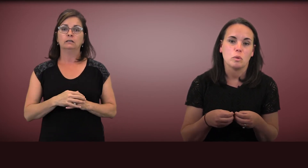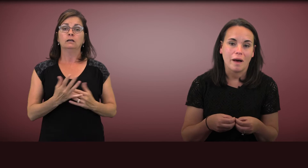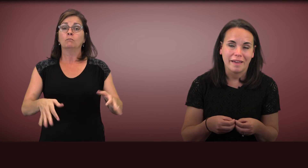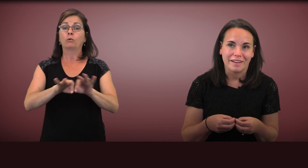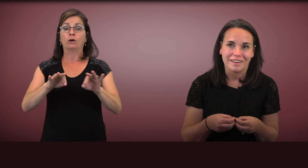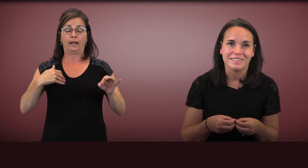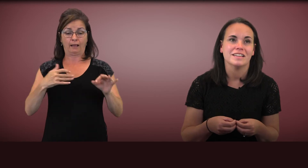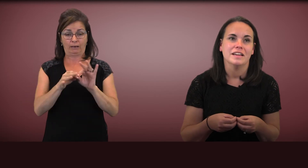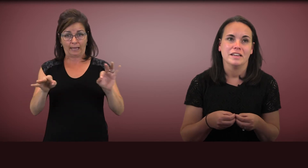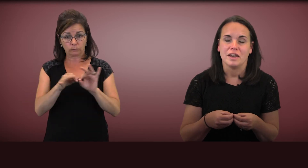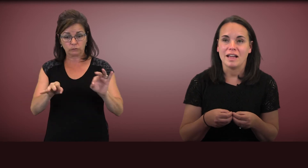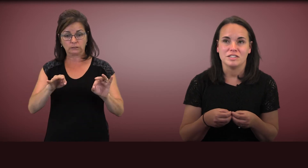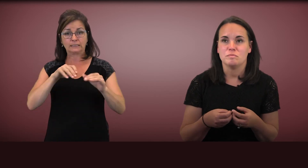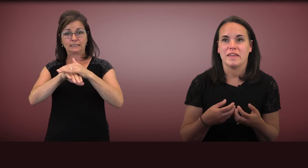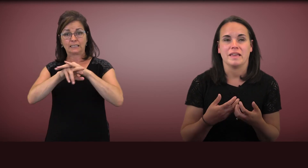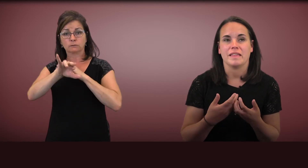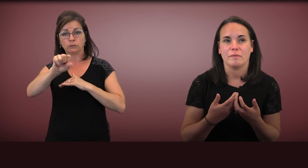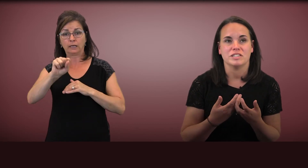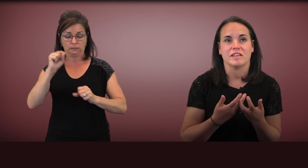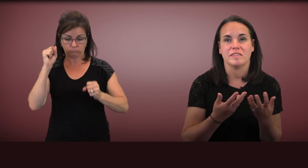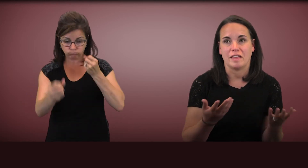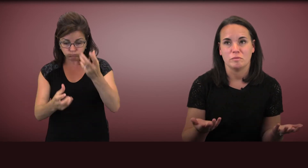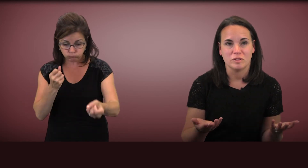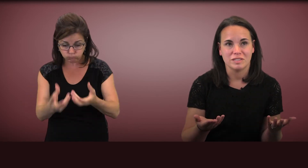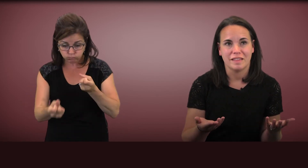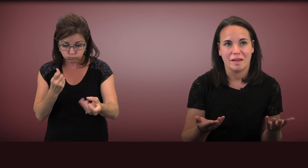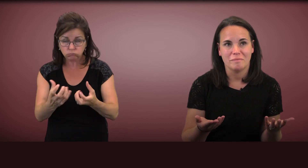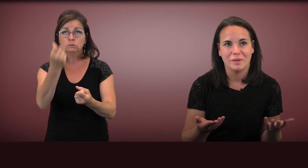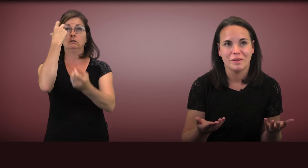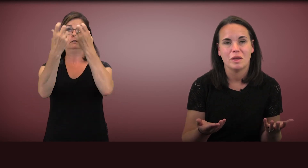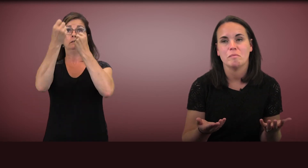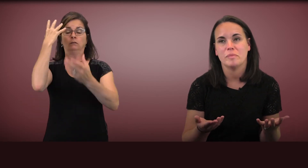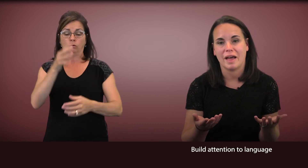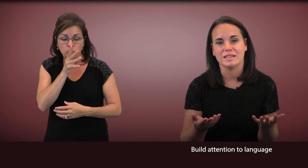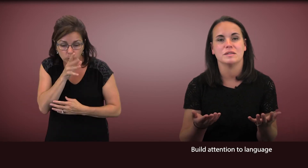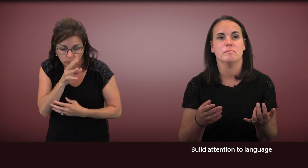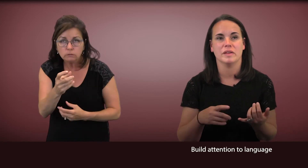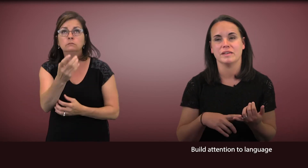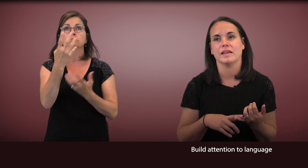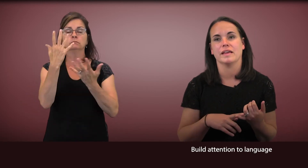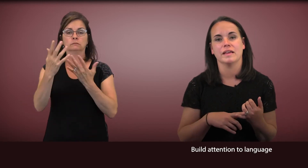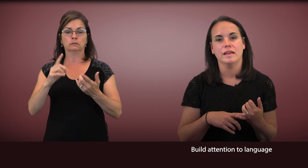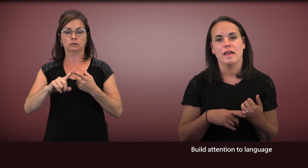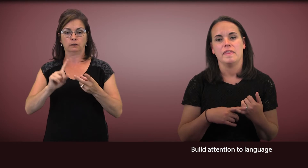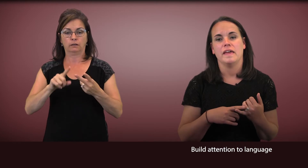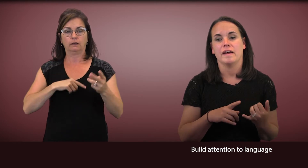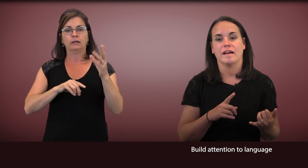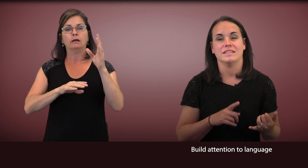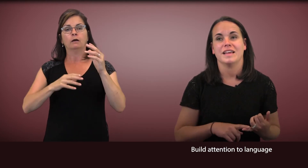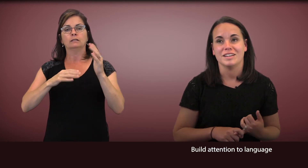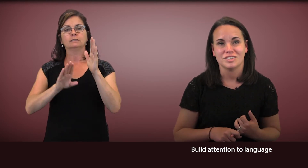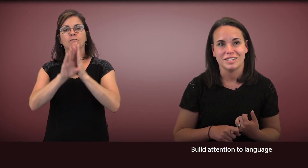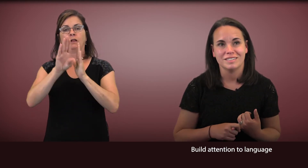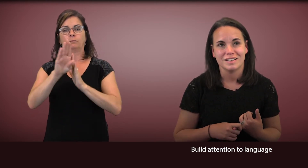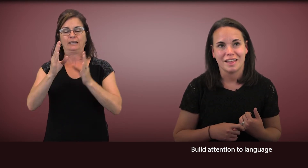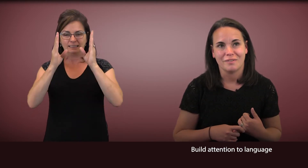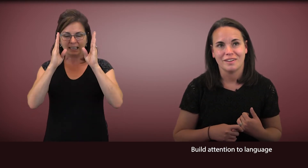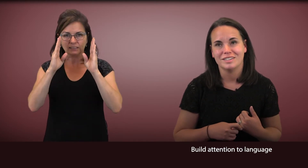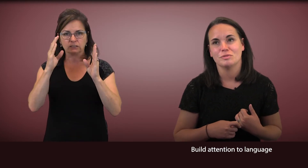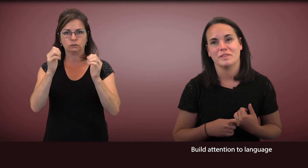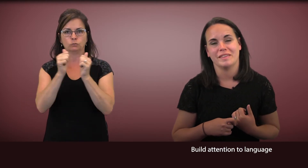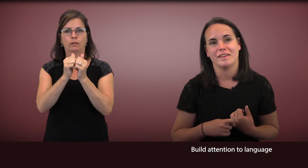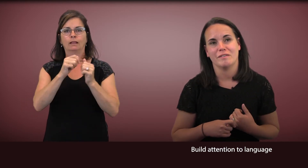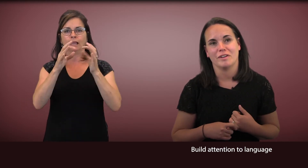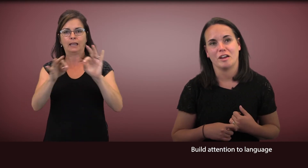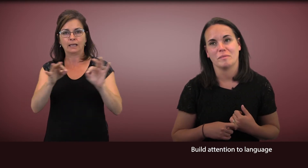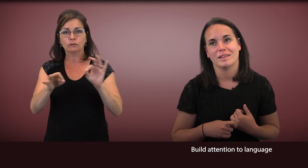hearing, requires not just making language accessible to them, but building their attention to